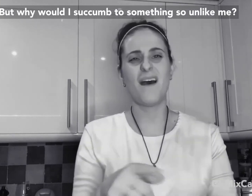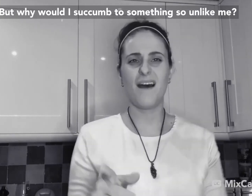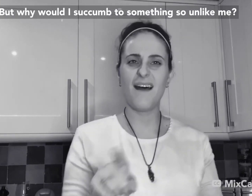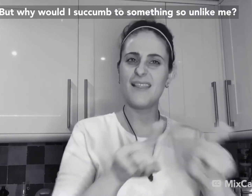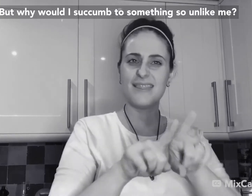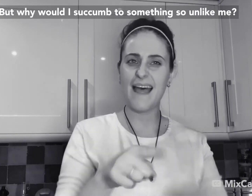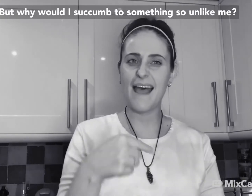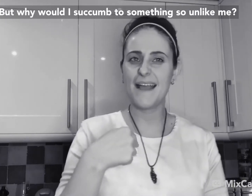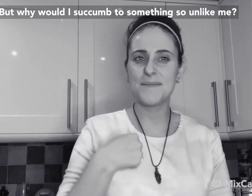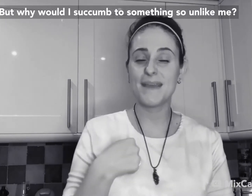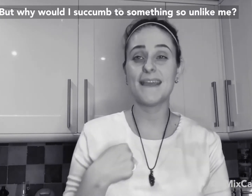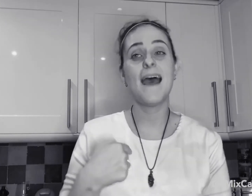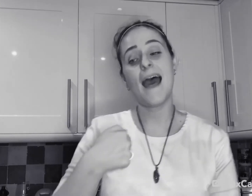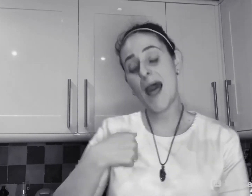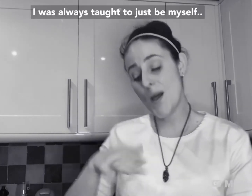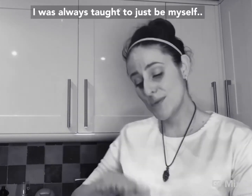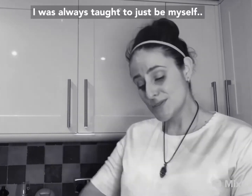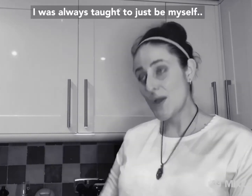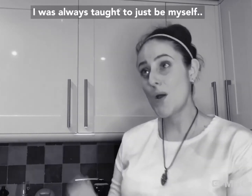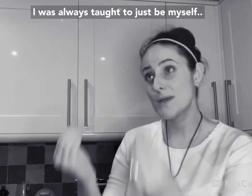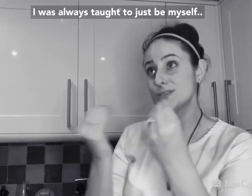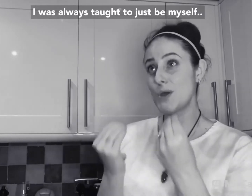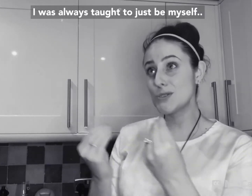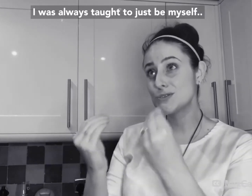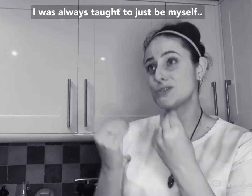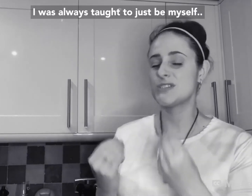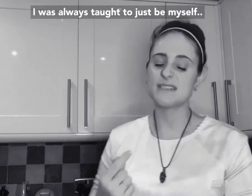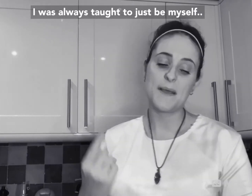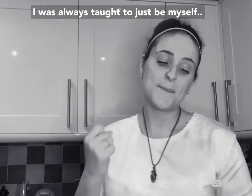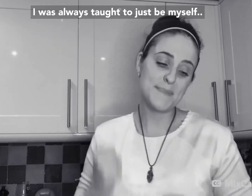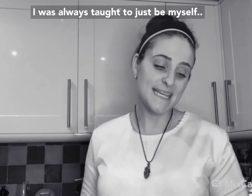unlike me i was always taught to just